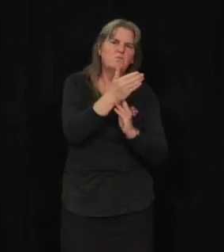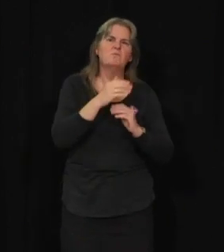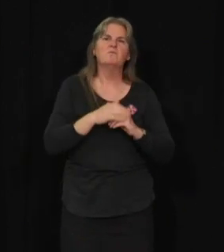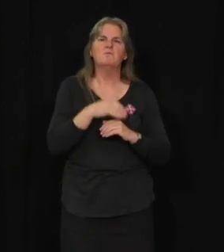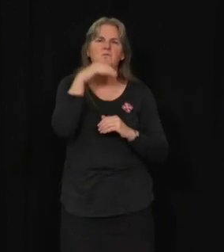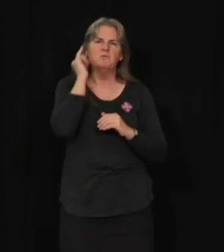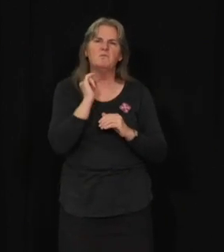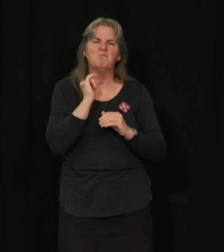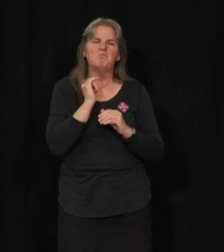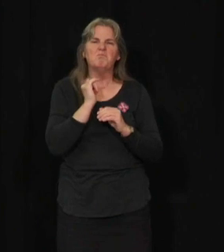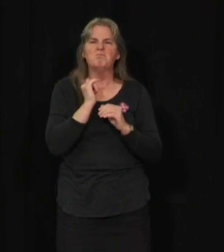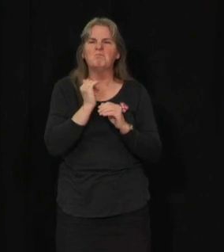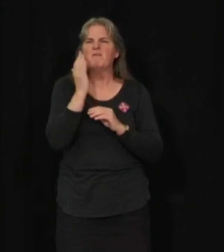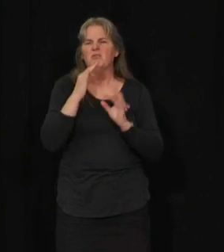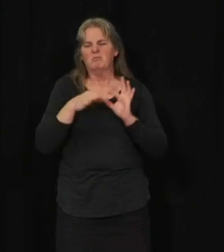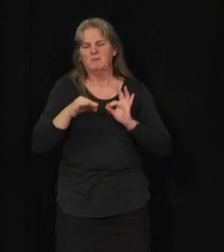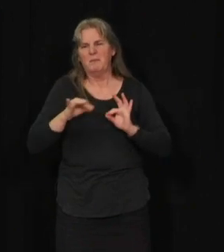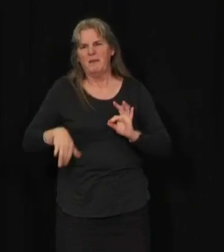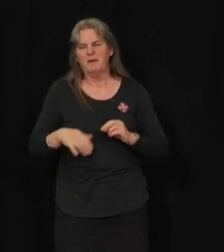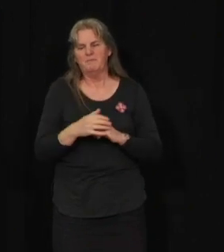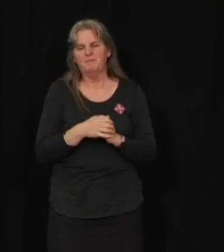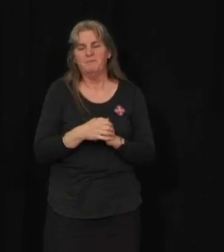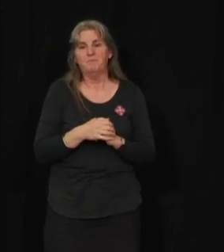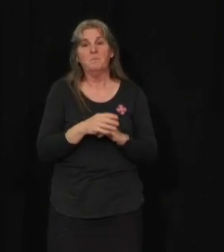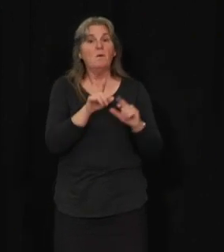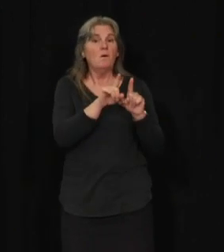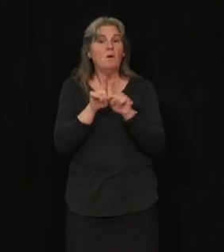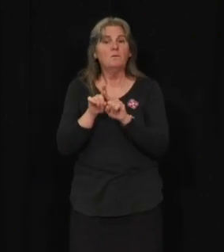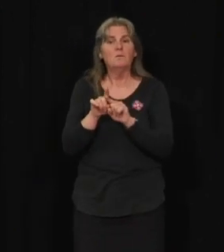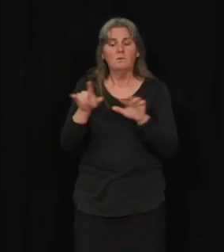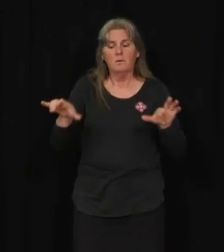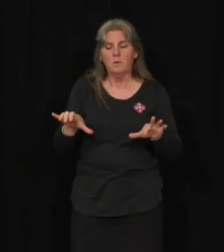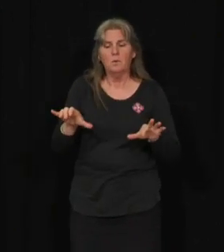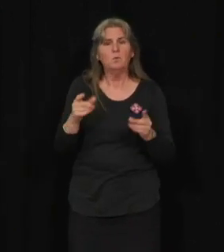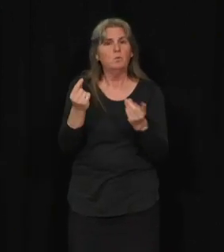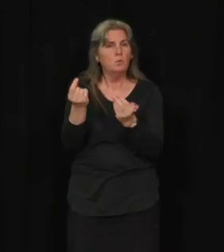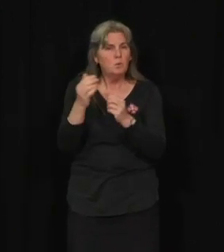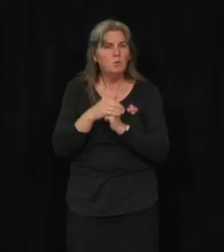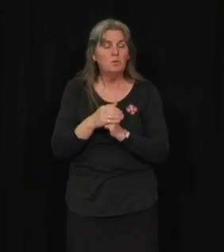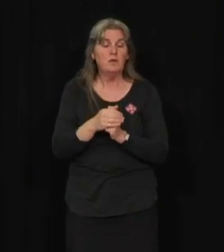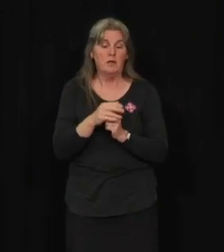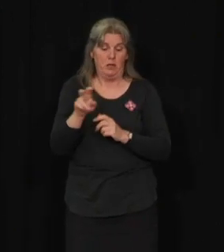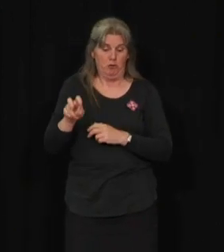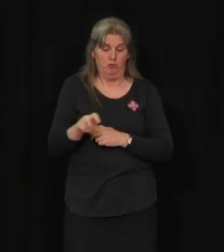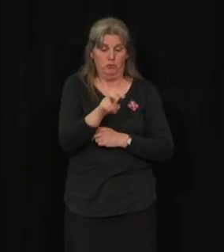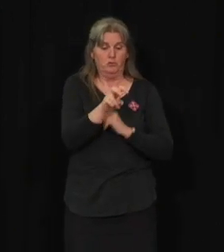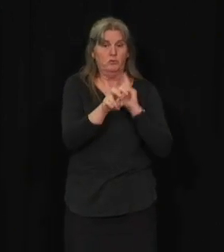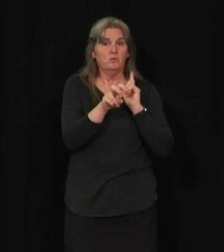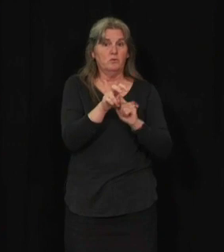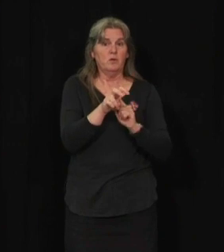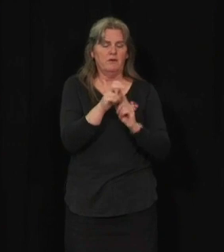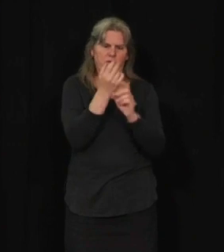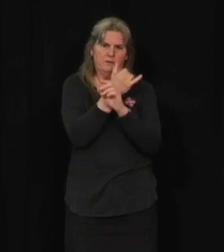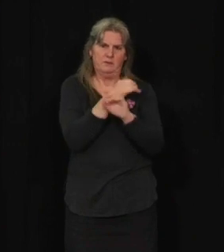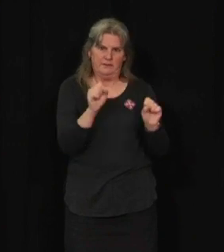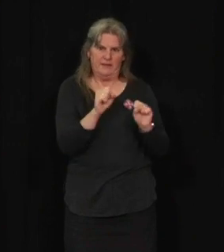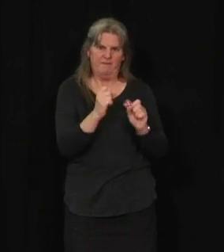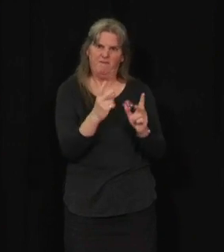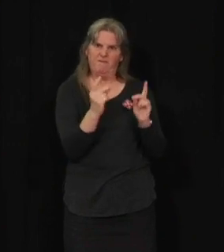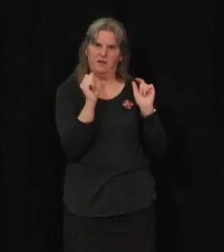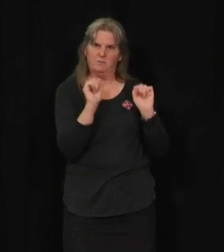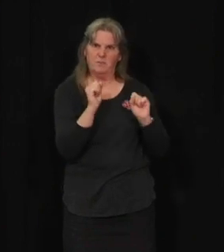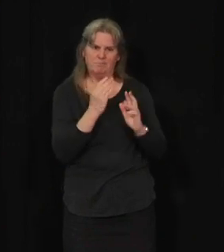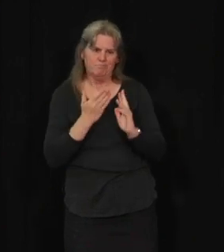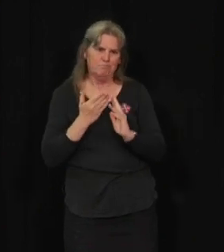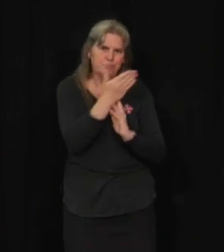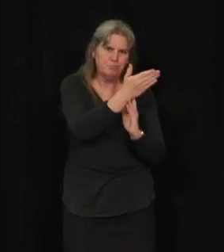described. Additional work is being done to ensure that those who are traveling through do so in the safest and quickest way